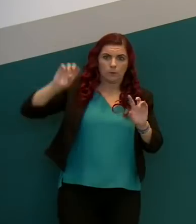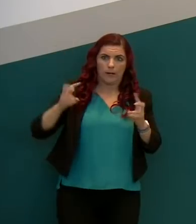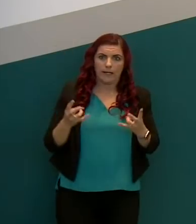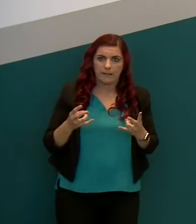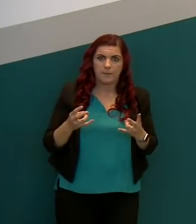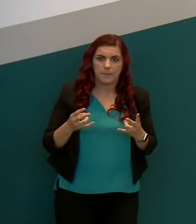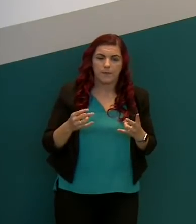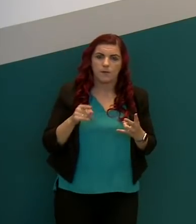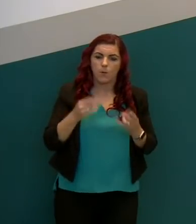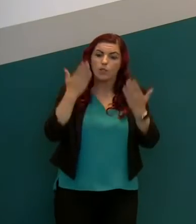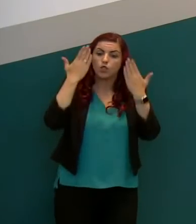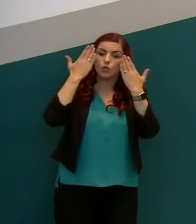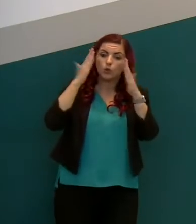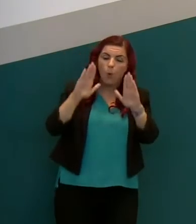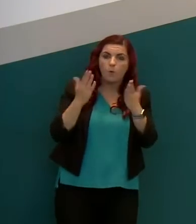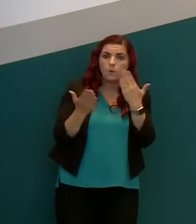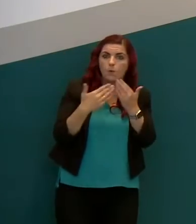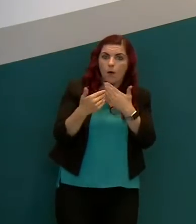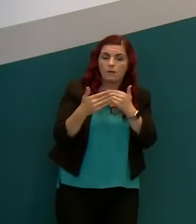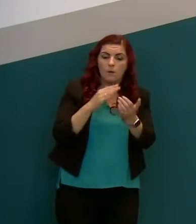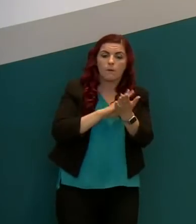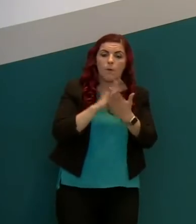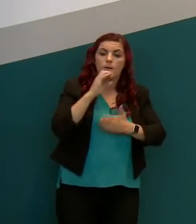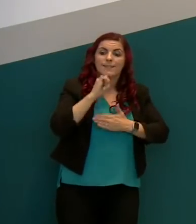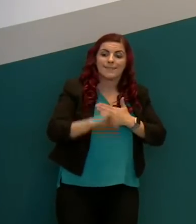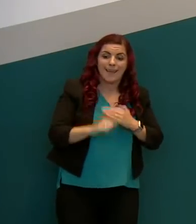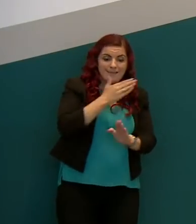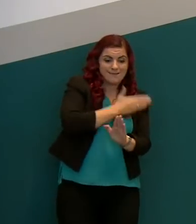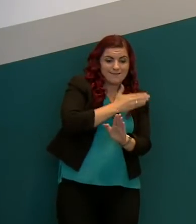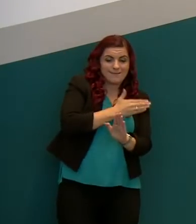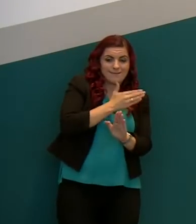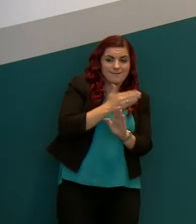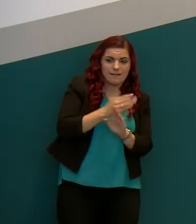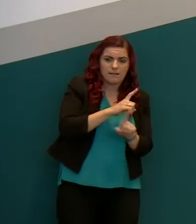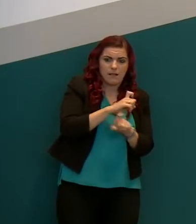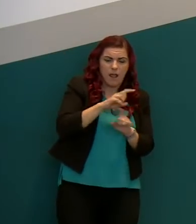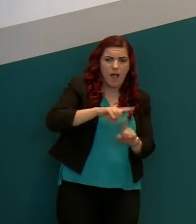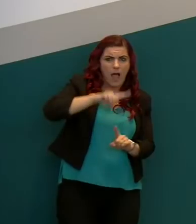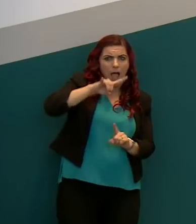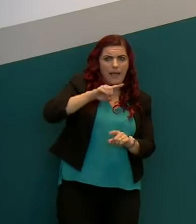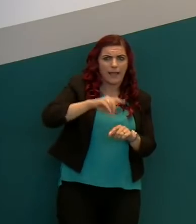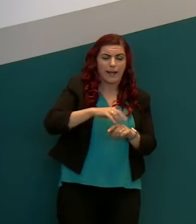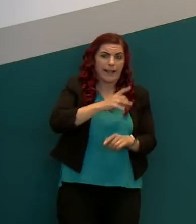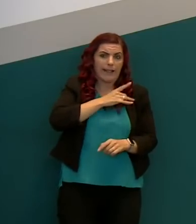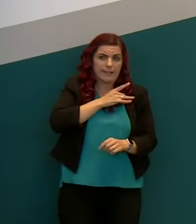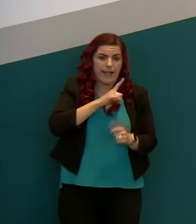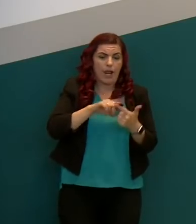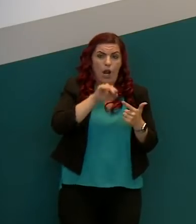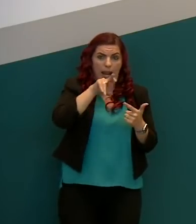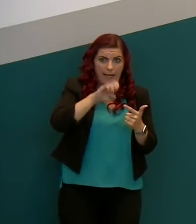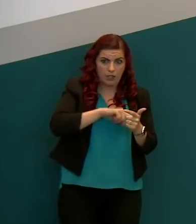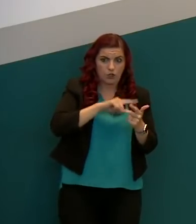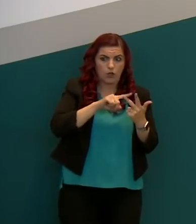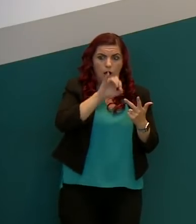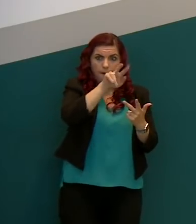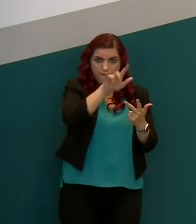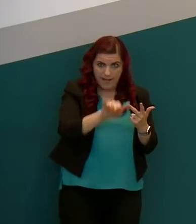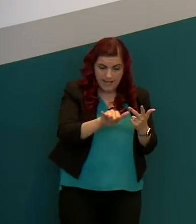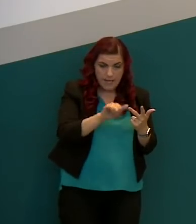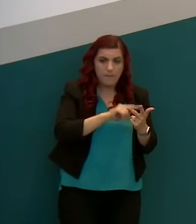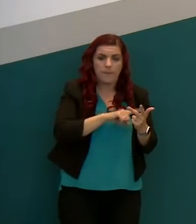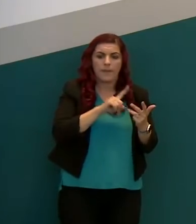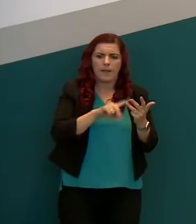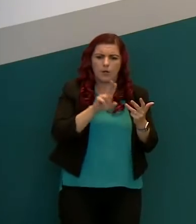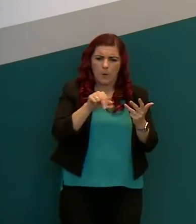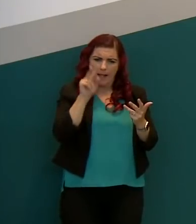what this highlights is that the 14-day cumulative incidence remains very high in Kildare, Laois and Offaly. You can